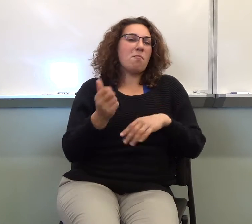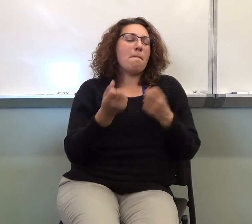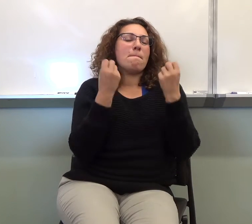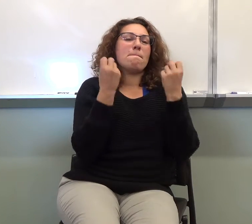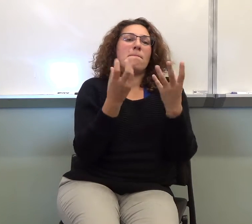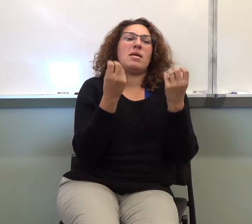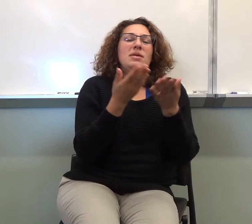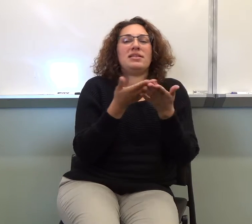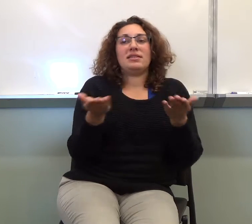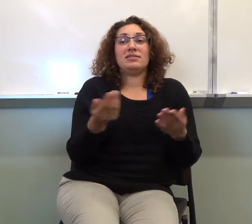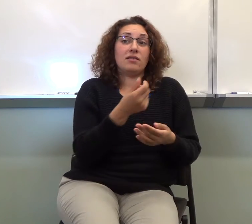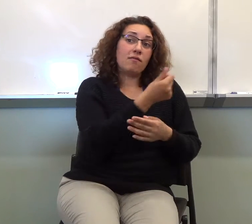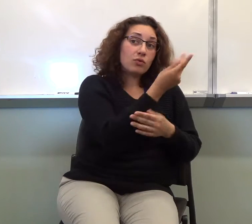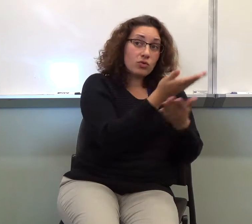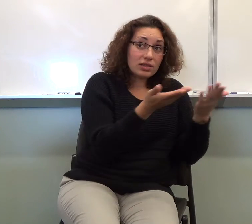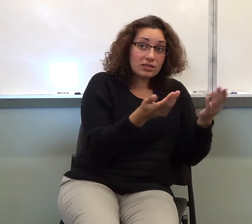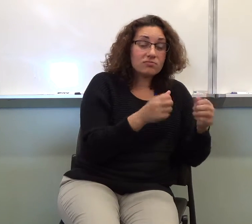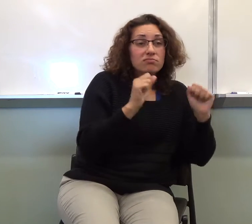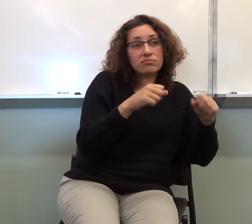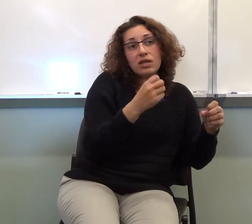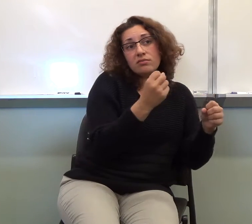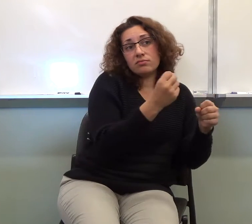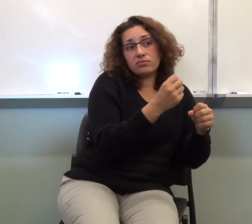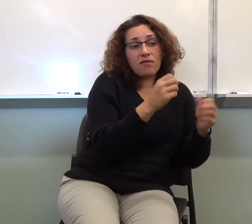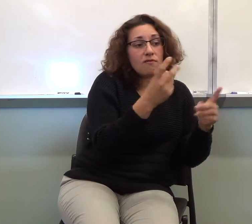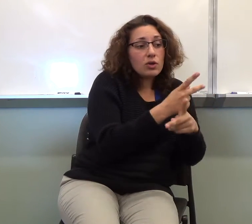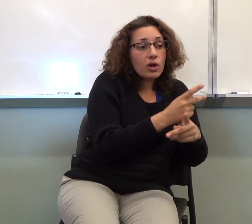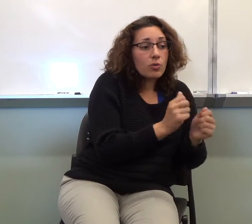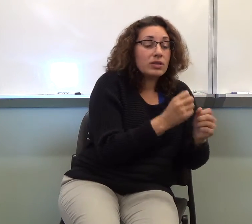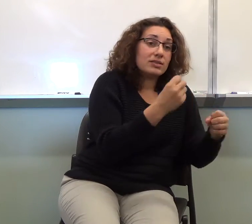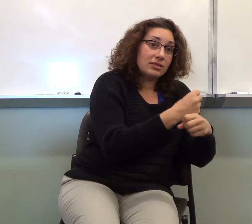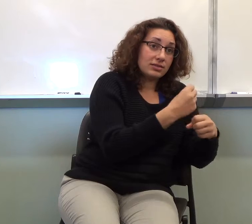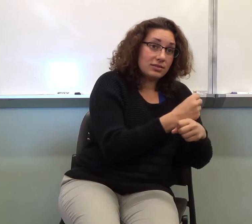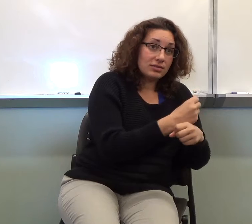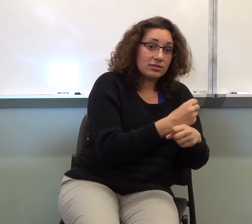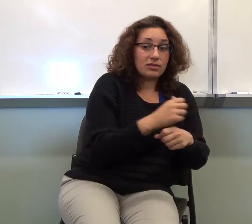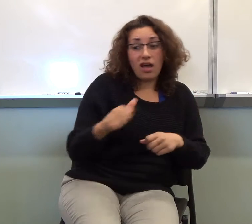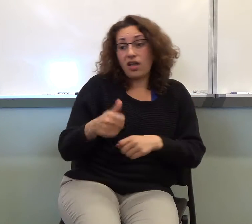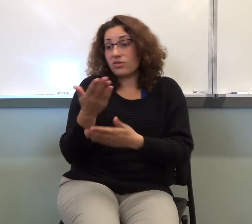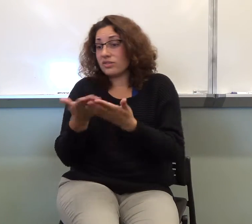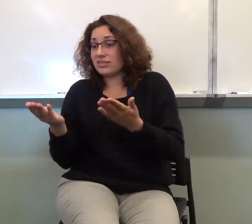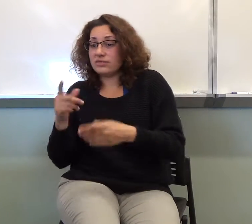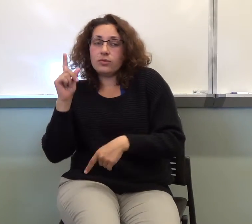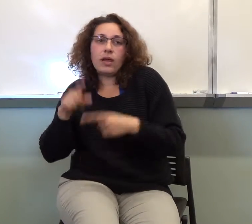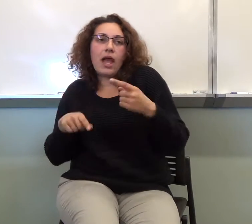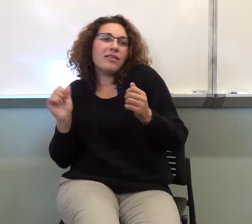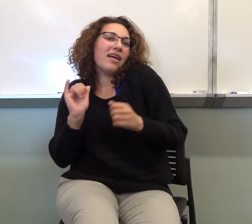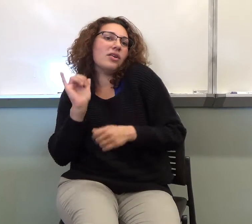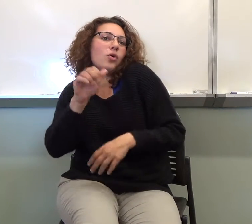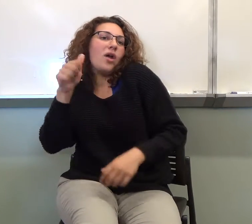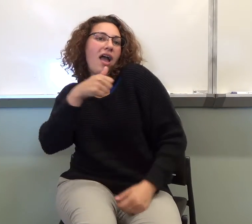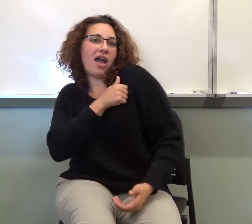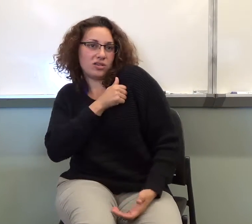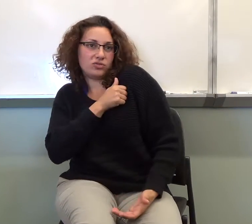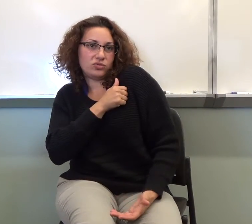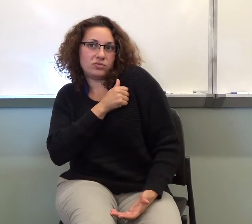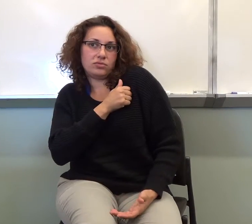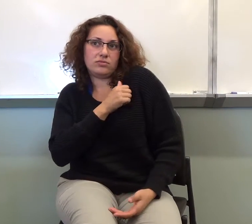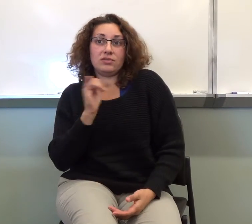analyzed and some of which cannot, such as your attitude. But you go into an office and you're told, well, you have 13%